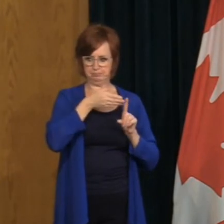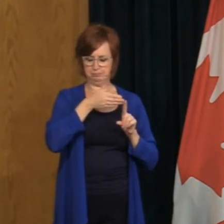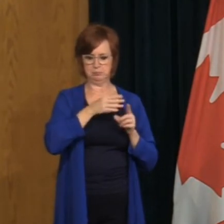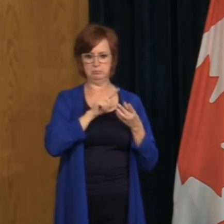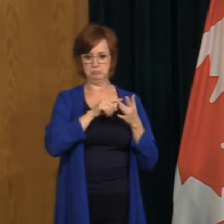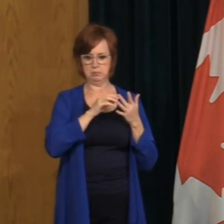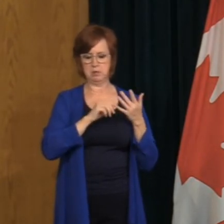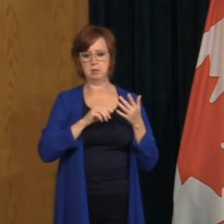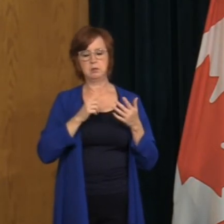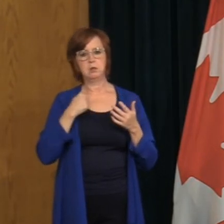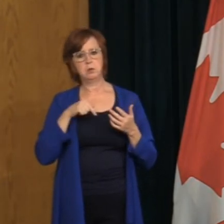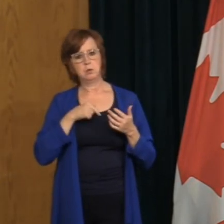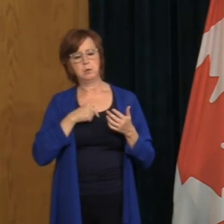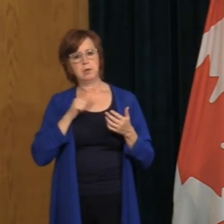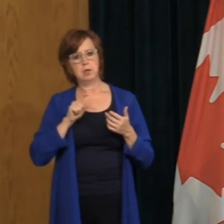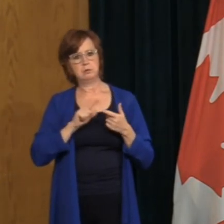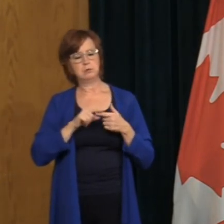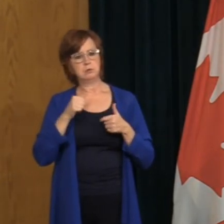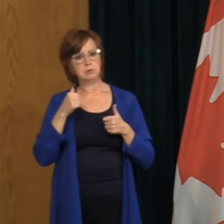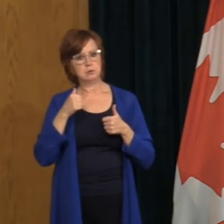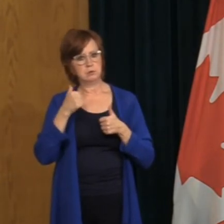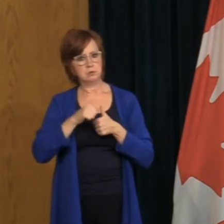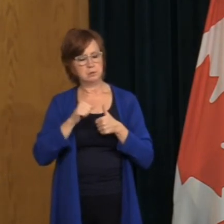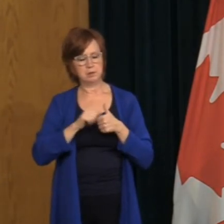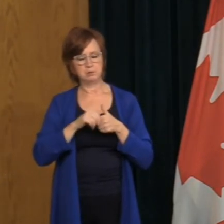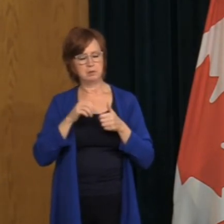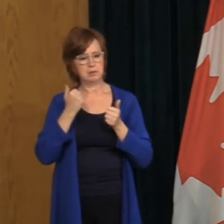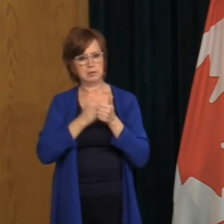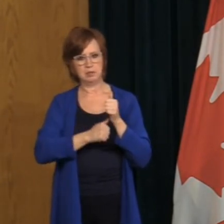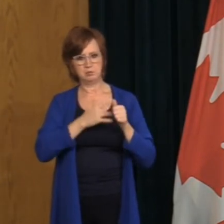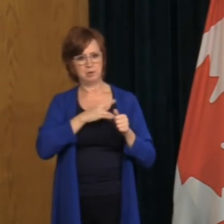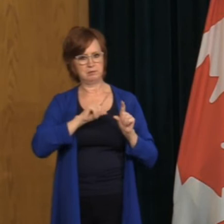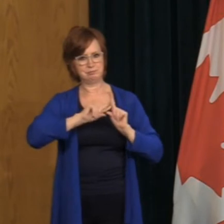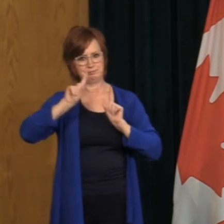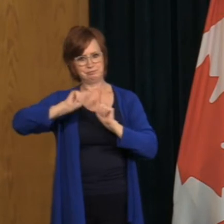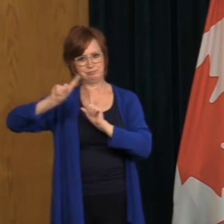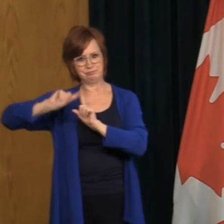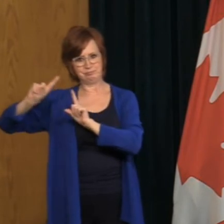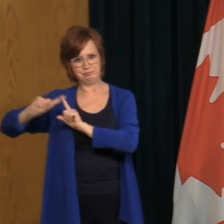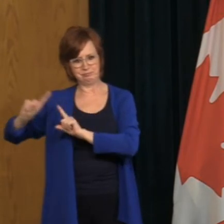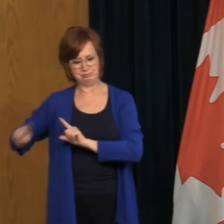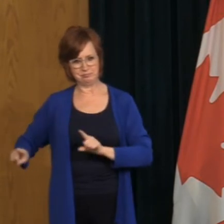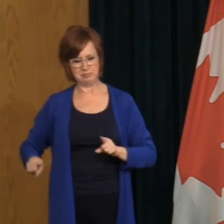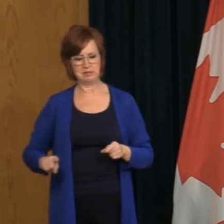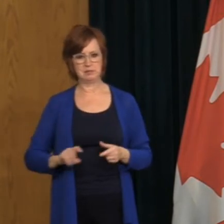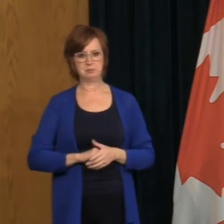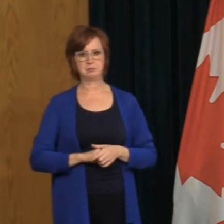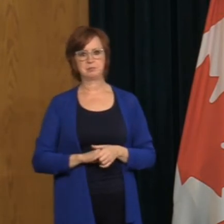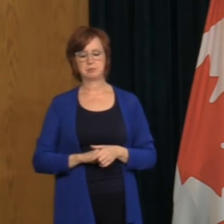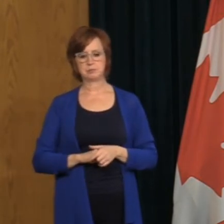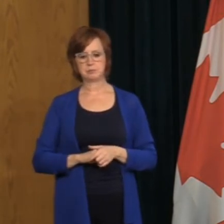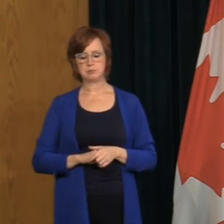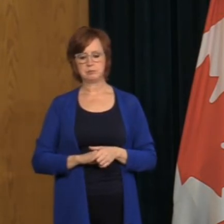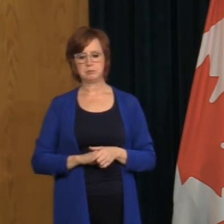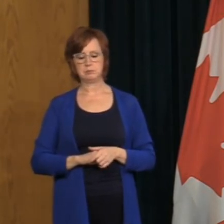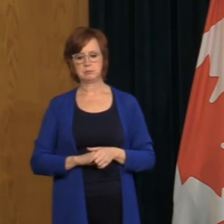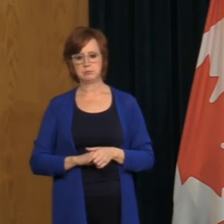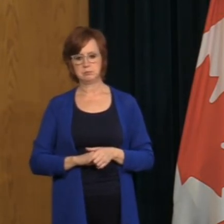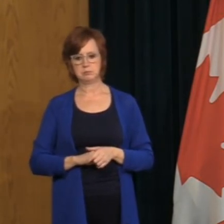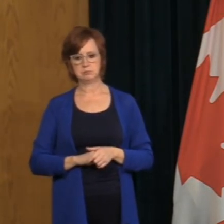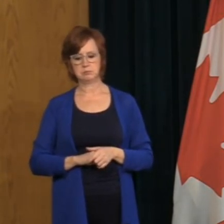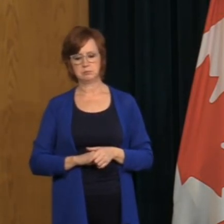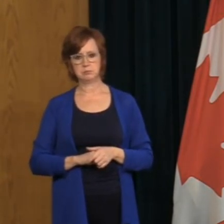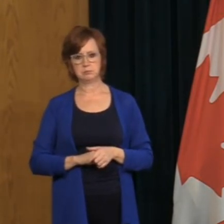issues. The issues and challenges are different from province to territory, and so that's a discussion that has been ongoing